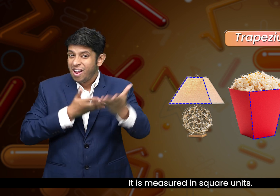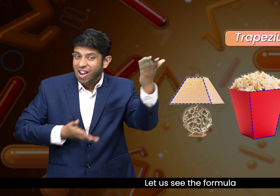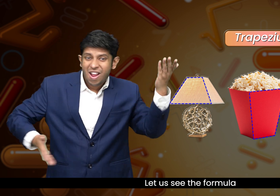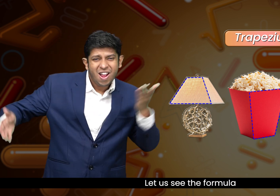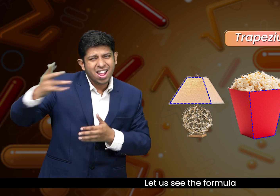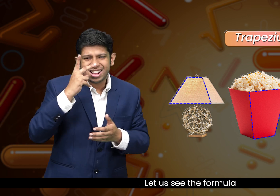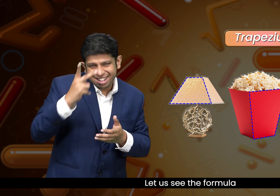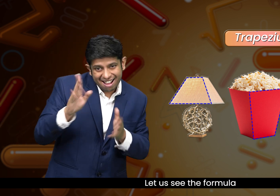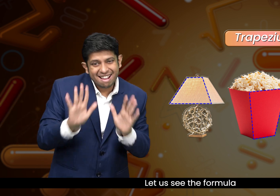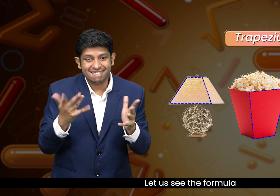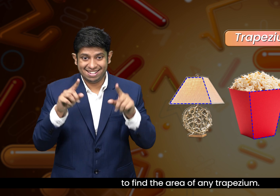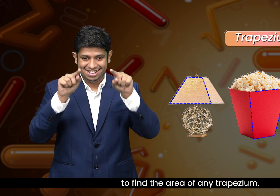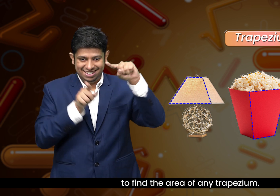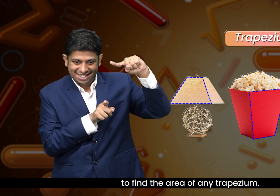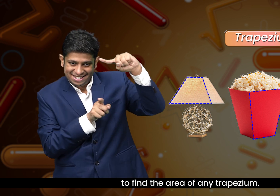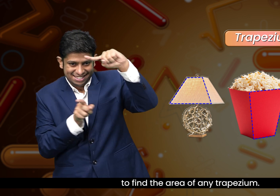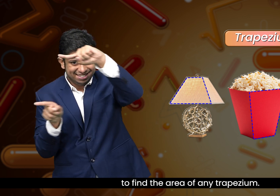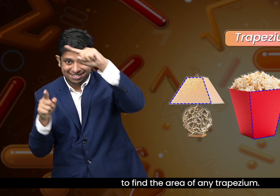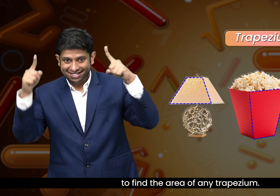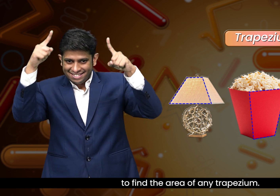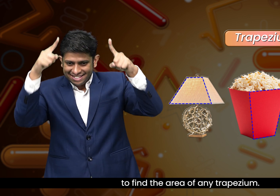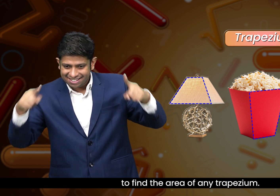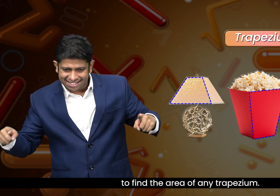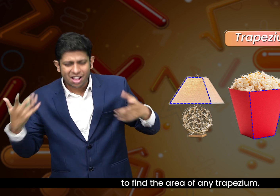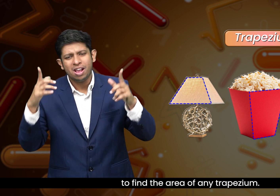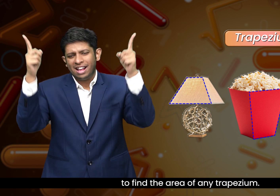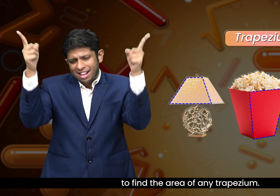Let us see the formula to find the area of any trapezium.